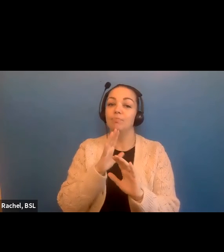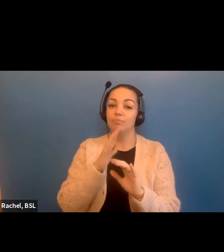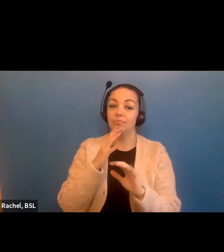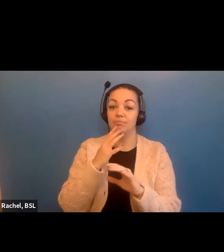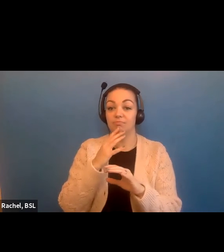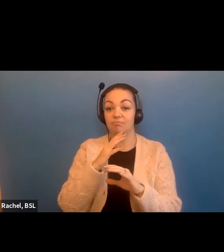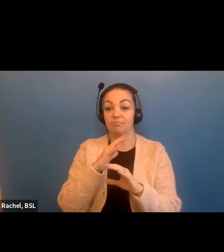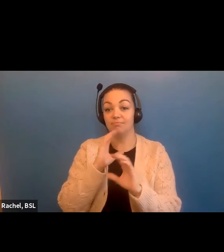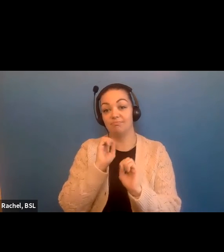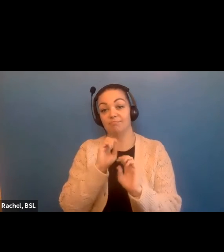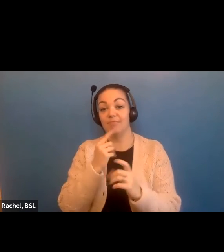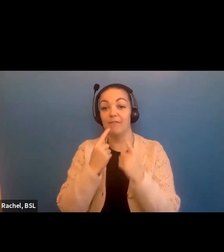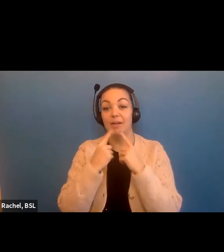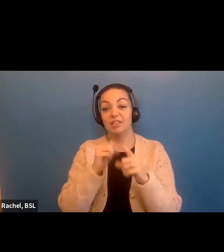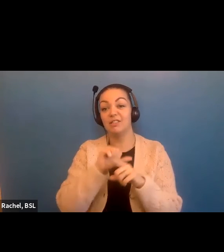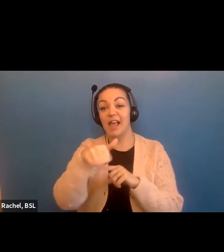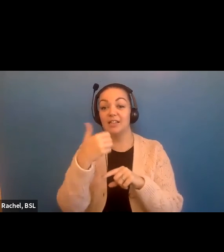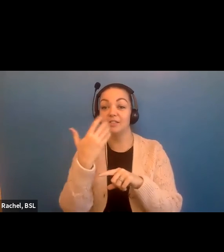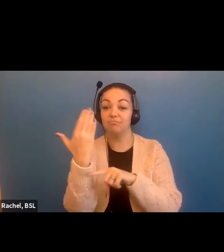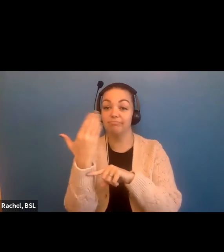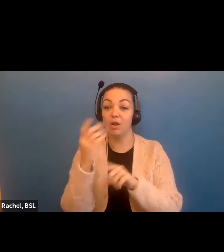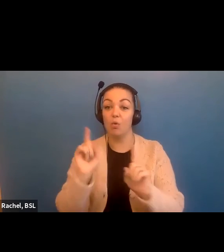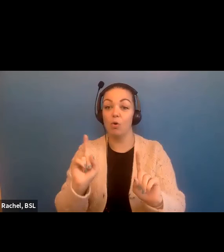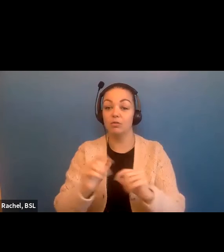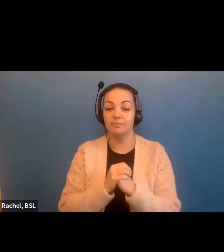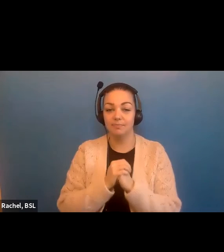webinar. So let me just get this on my screen.